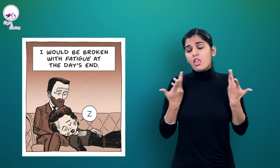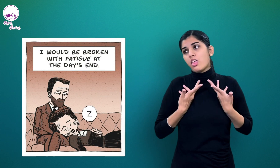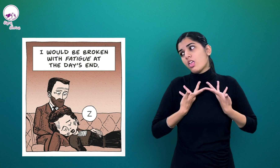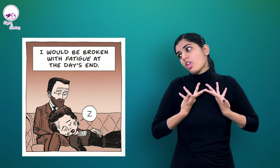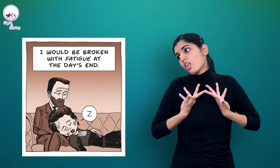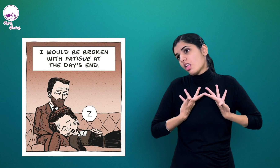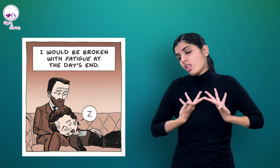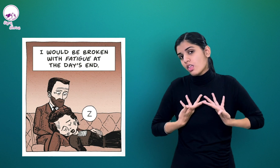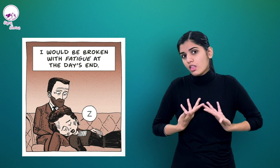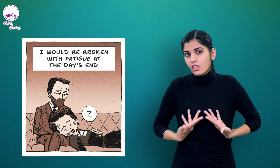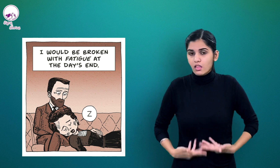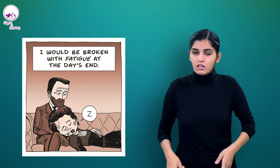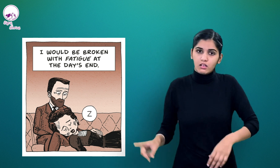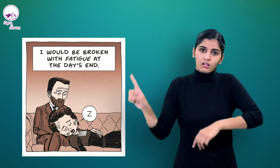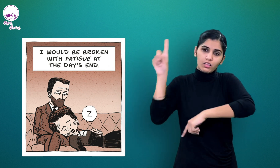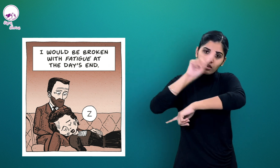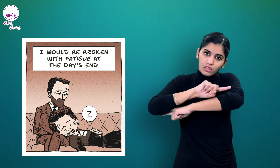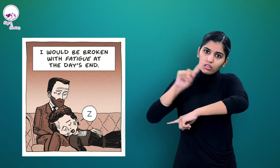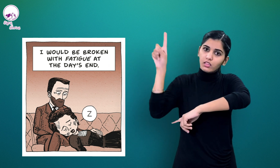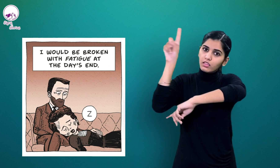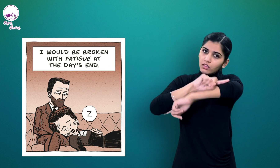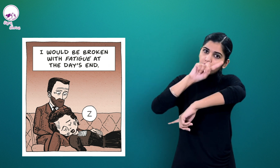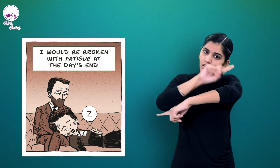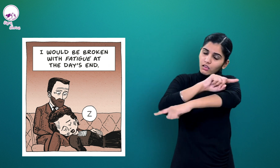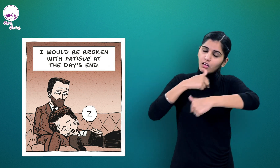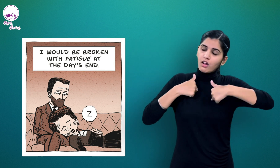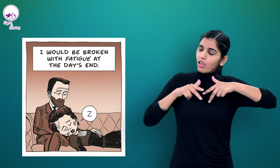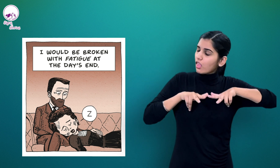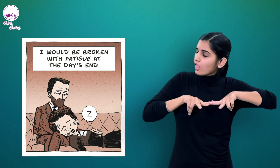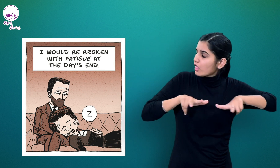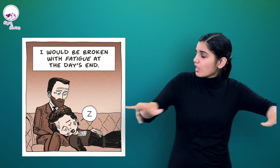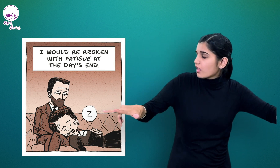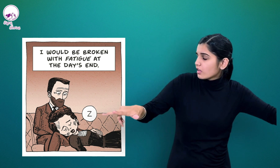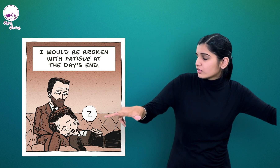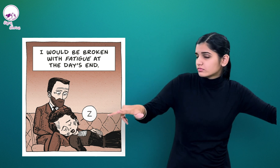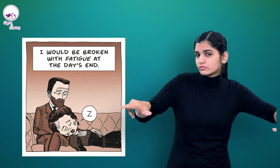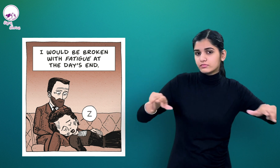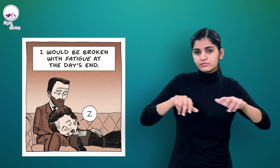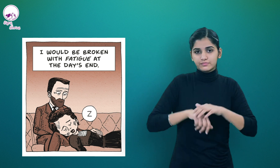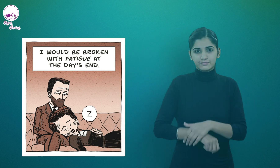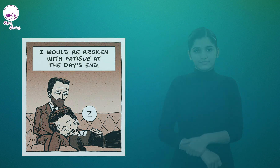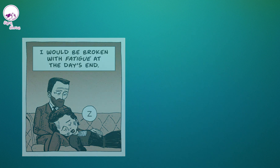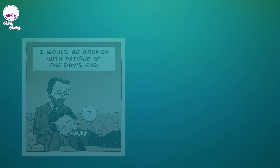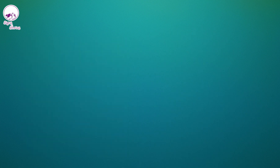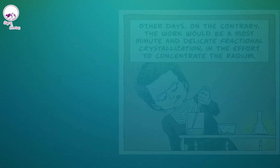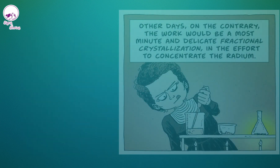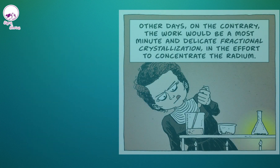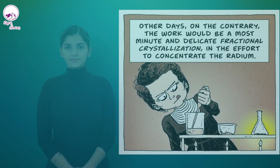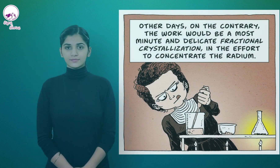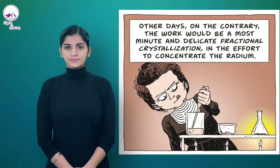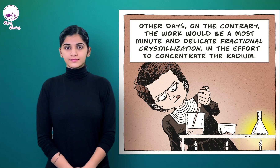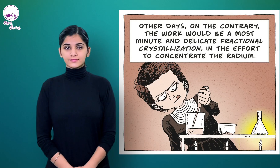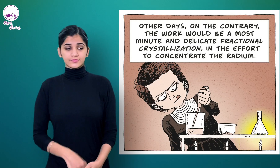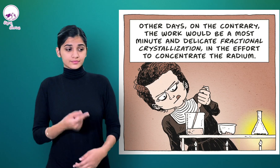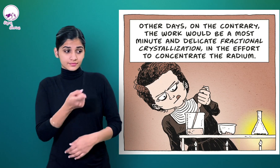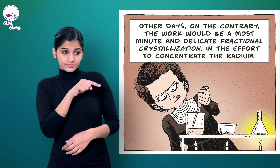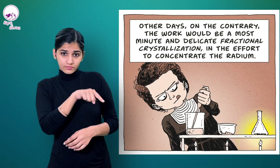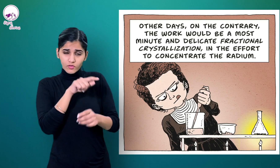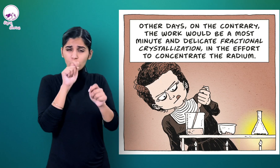I would be broken with fatigue at the day's end. Other